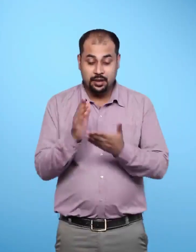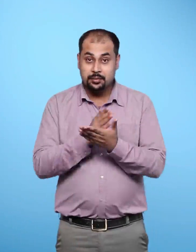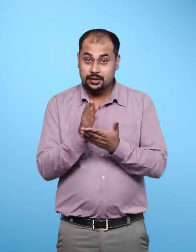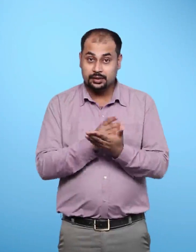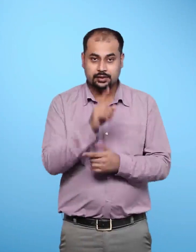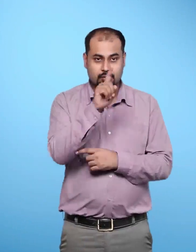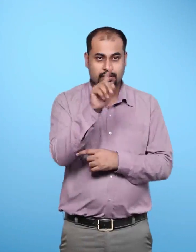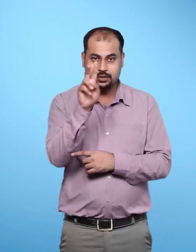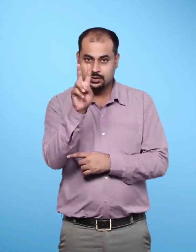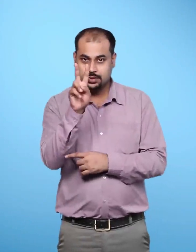Page 12.